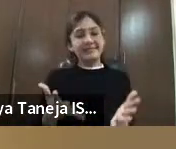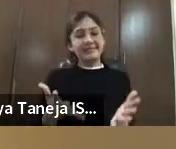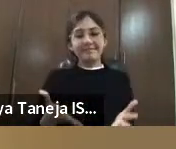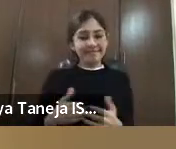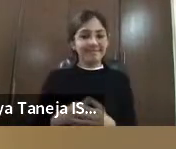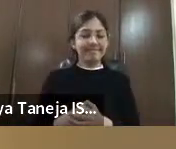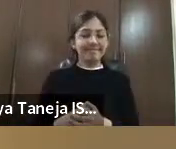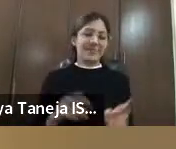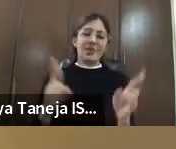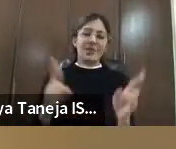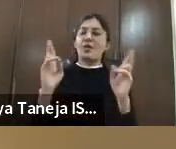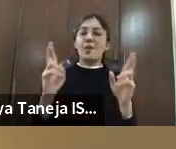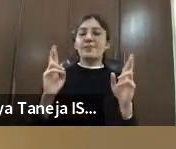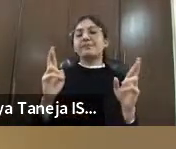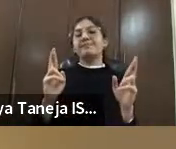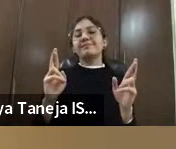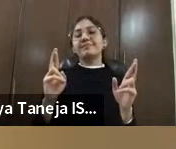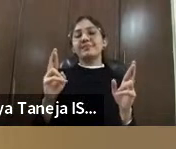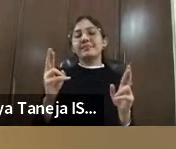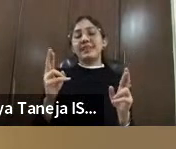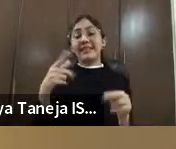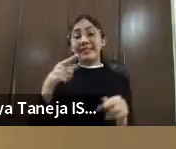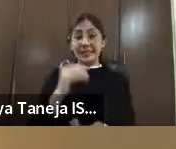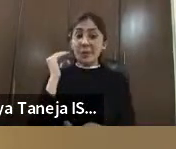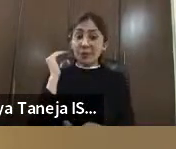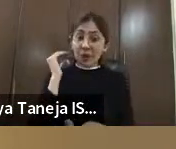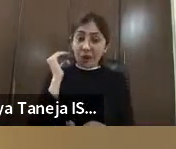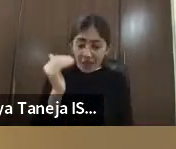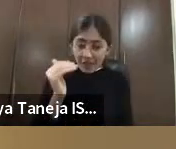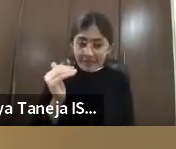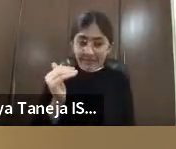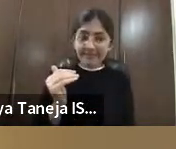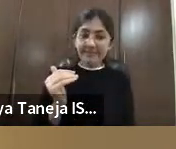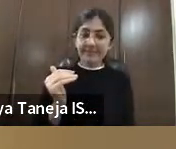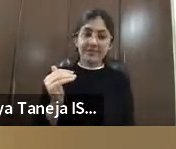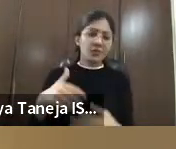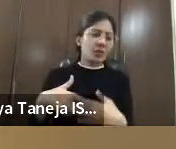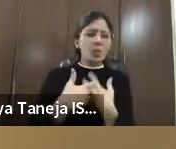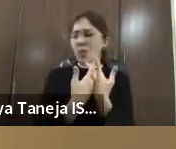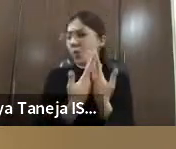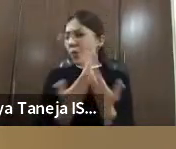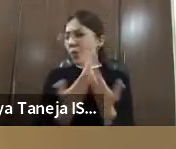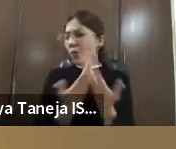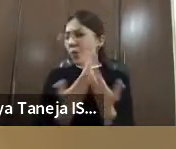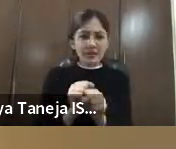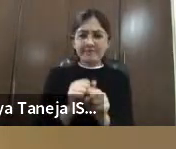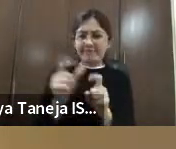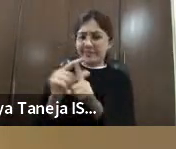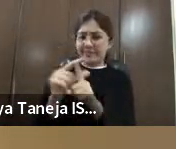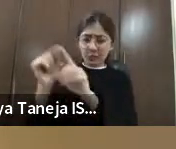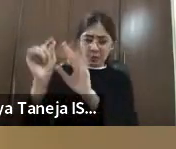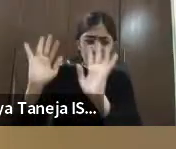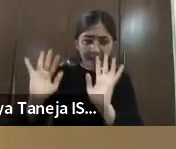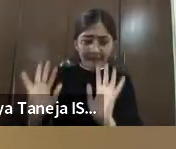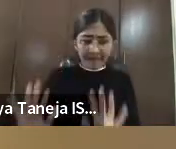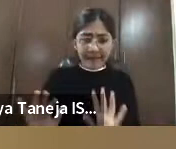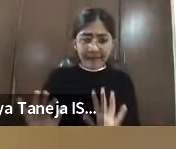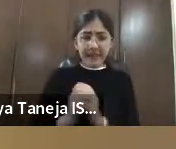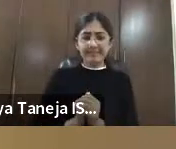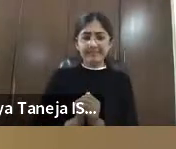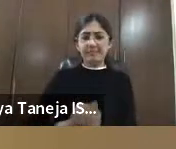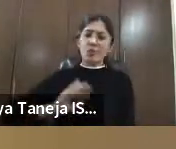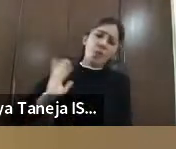hope that through this award and through all the work they're doing, all of